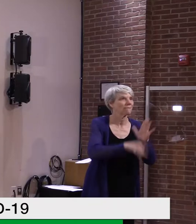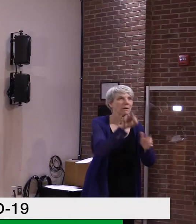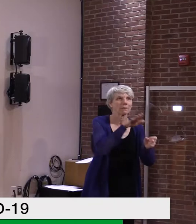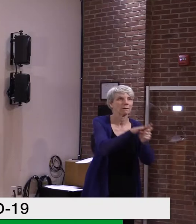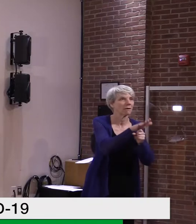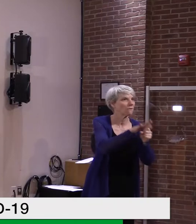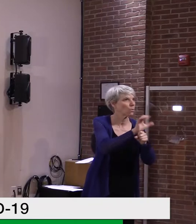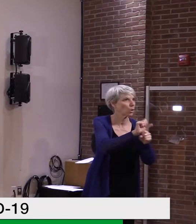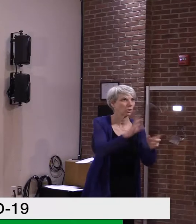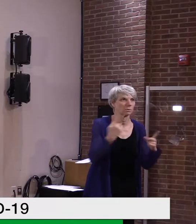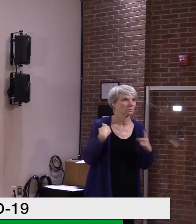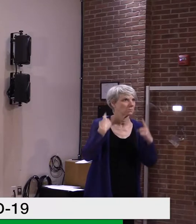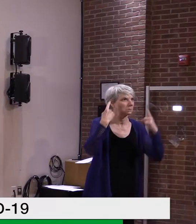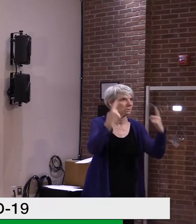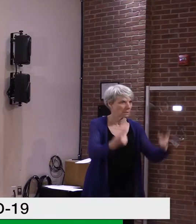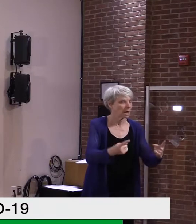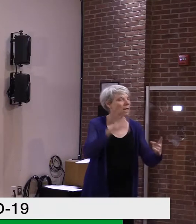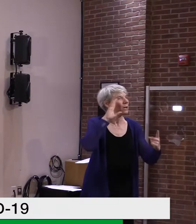struggling to find